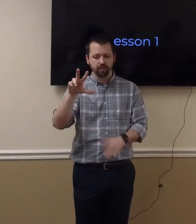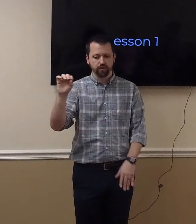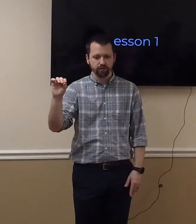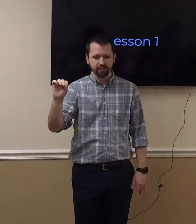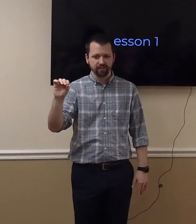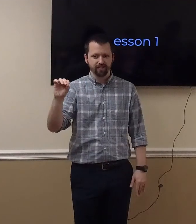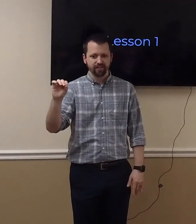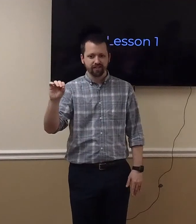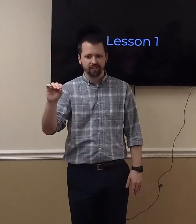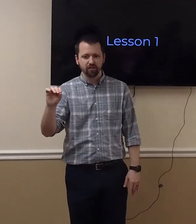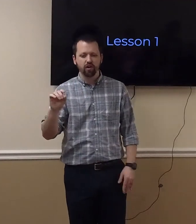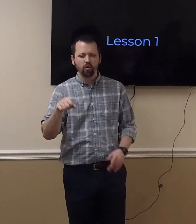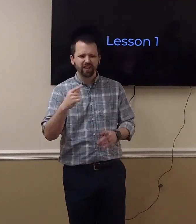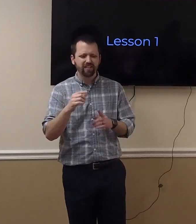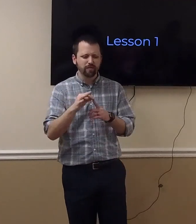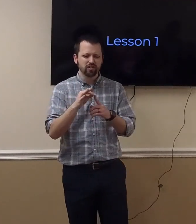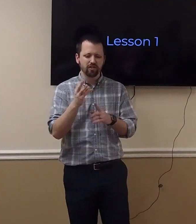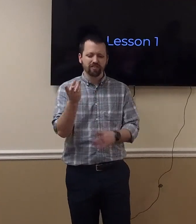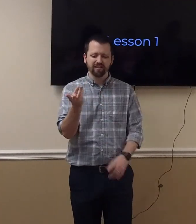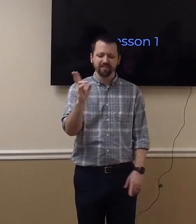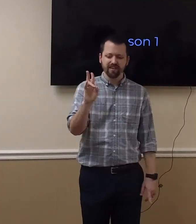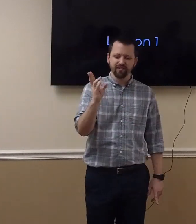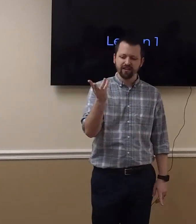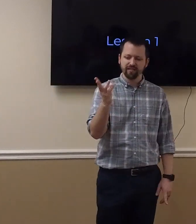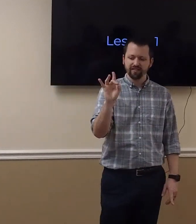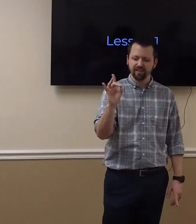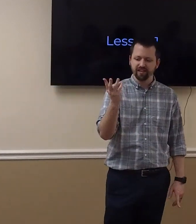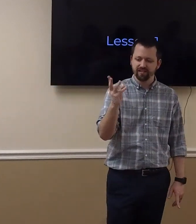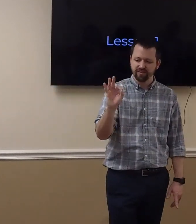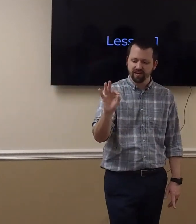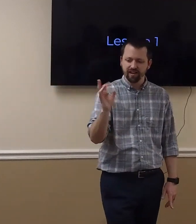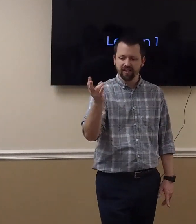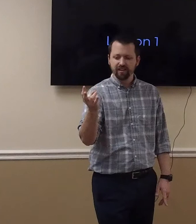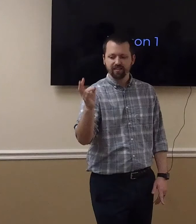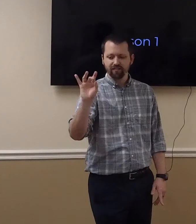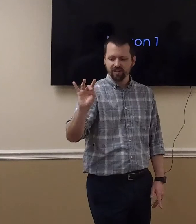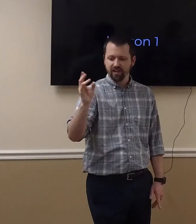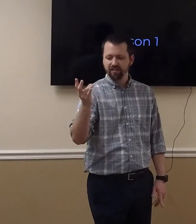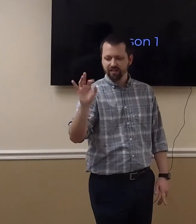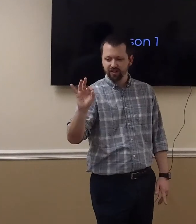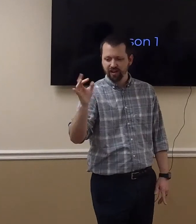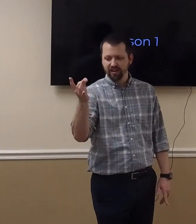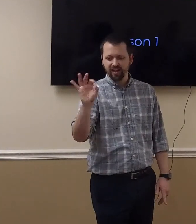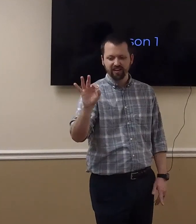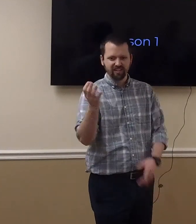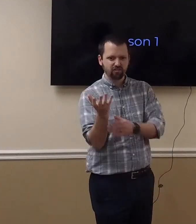1,130. So the only exceptions are 67, 68, 69, 78, 79, and 89. They